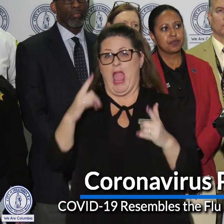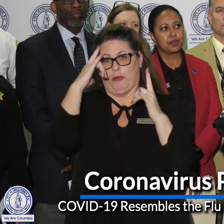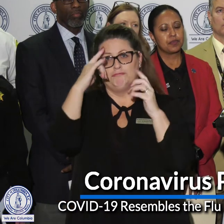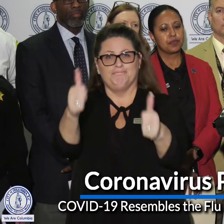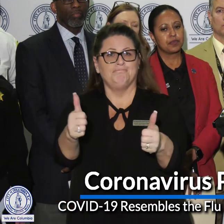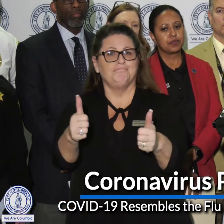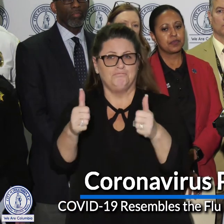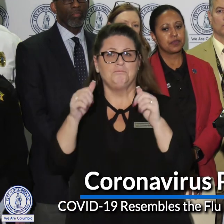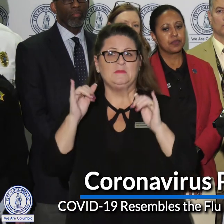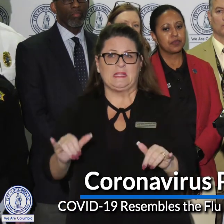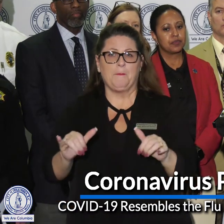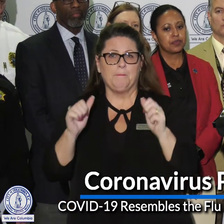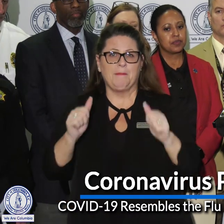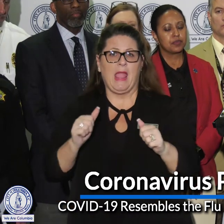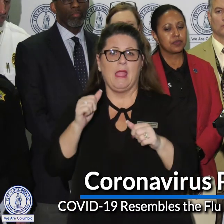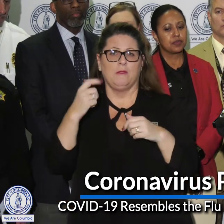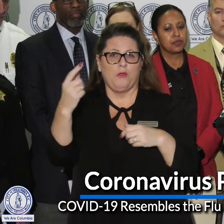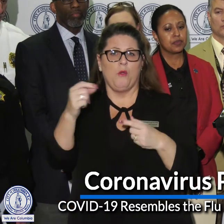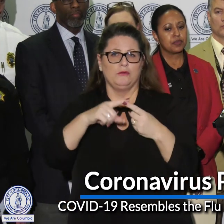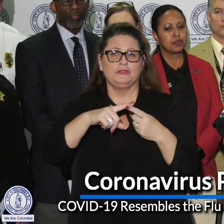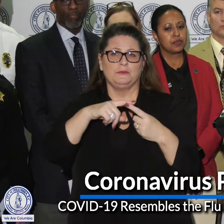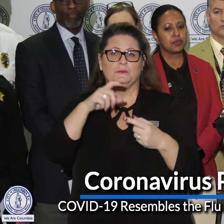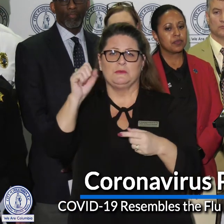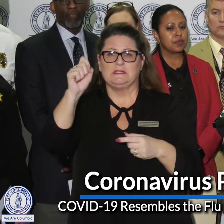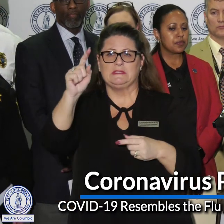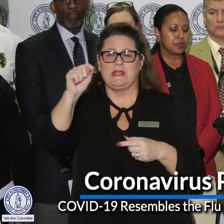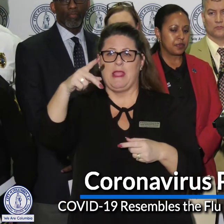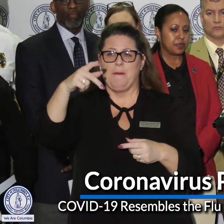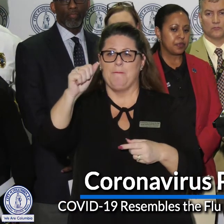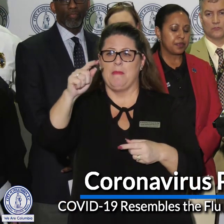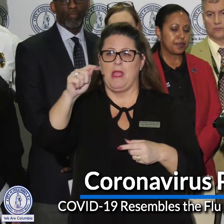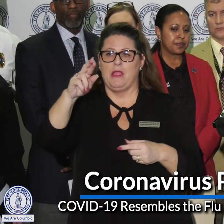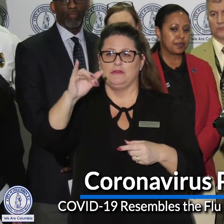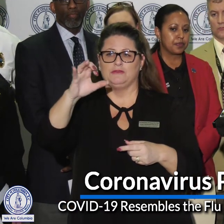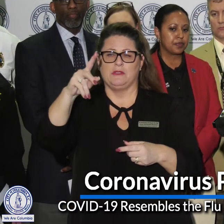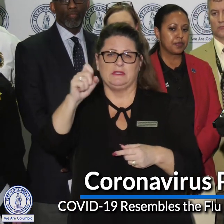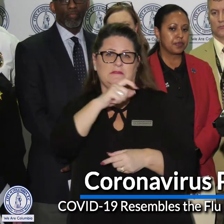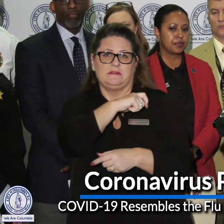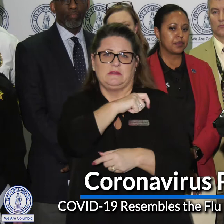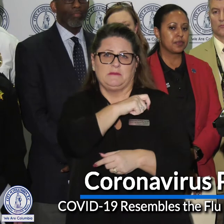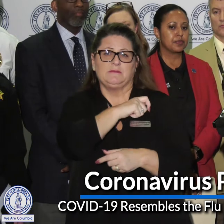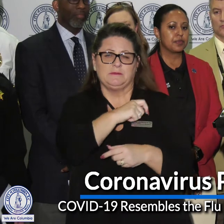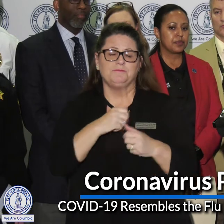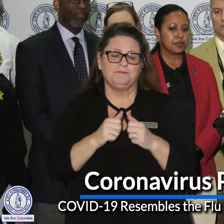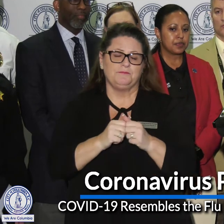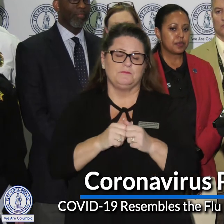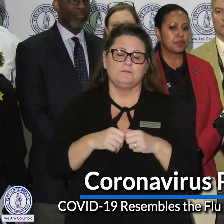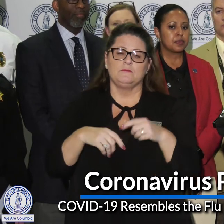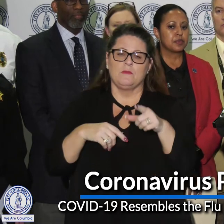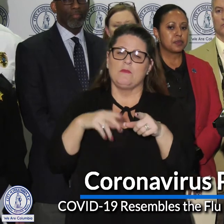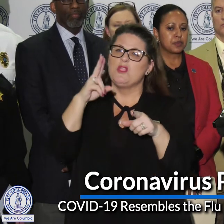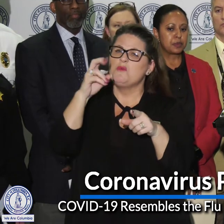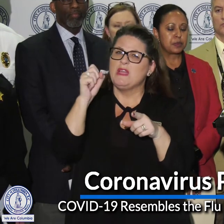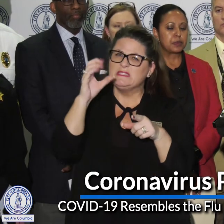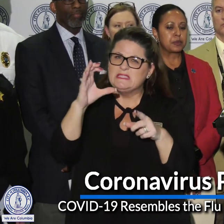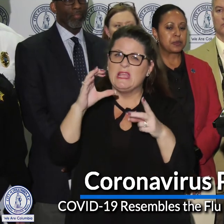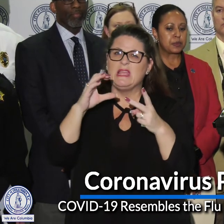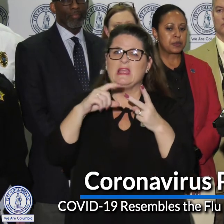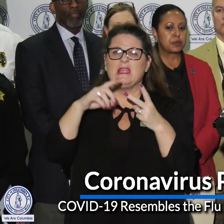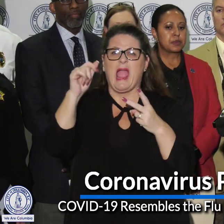changes in plans. Second? And how are you in close contact with public college officials, you know, USC, Allen, Benedict?